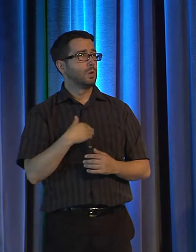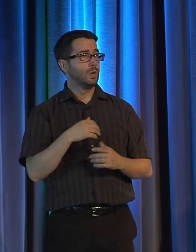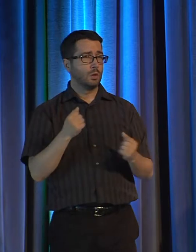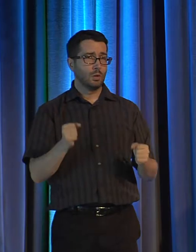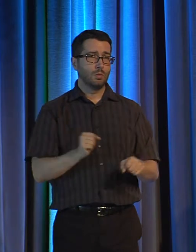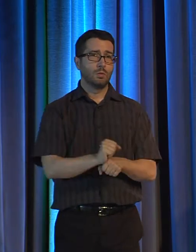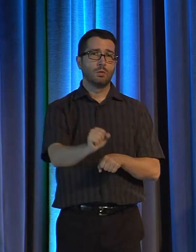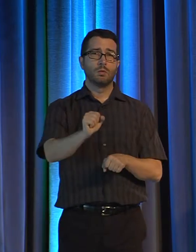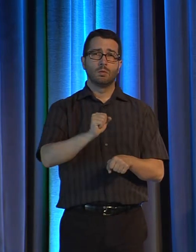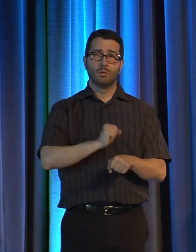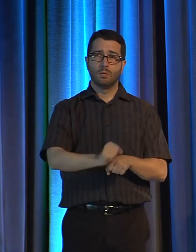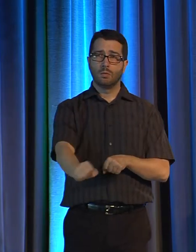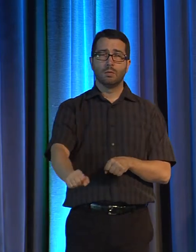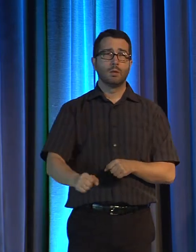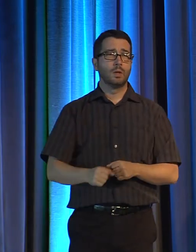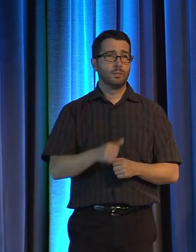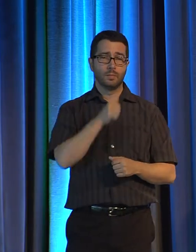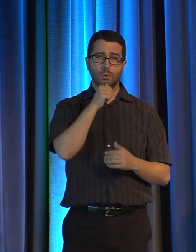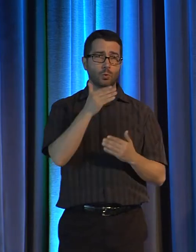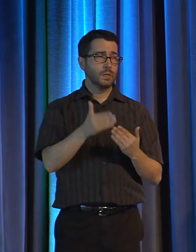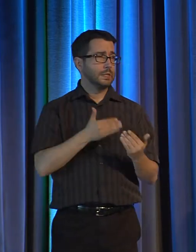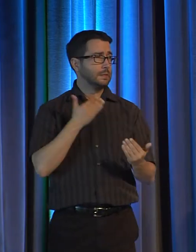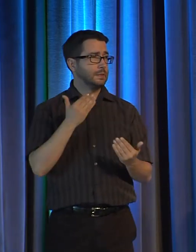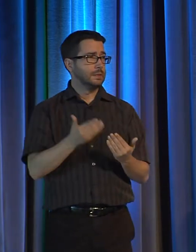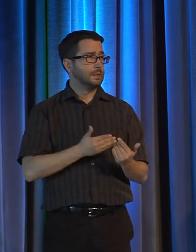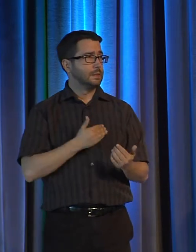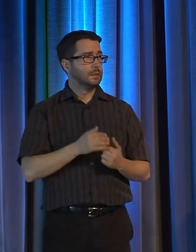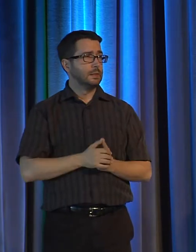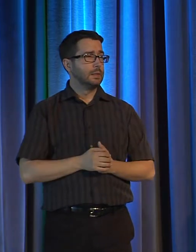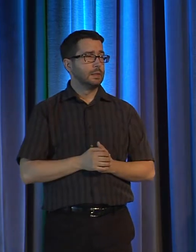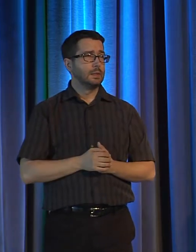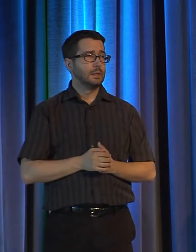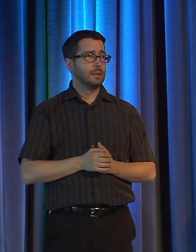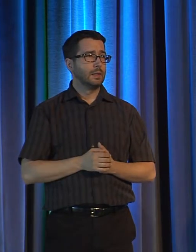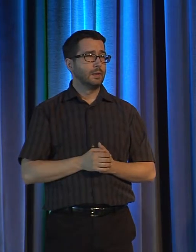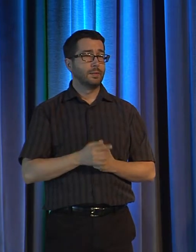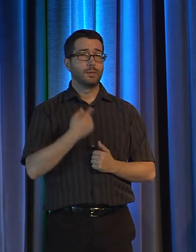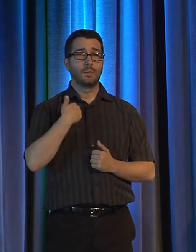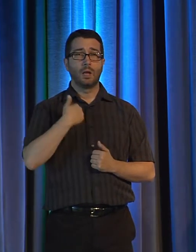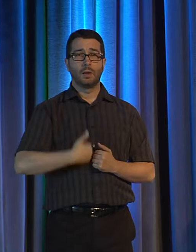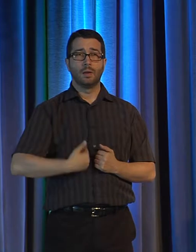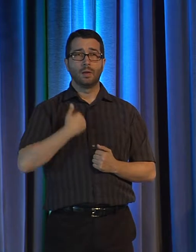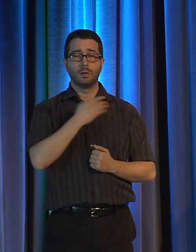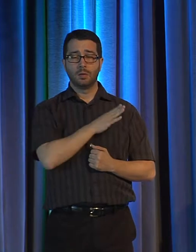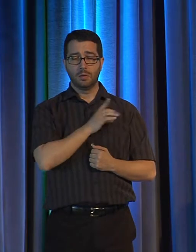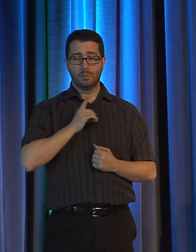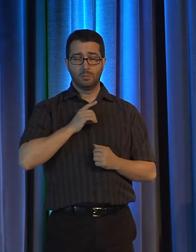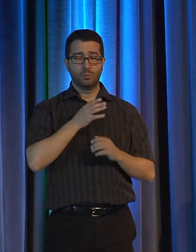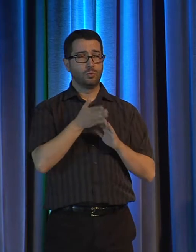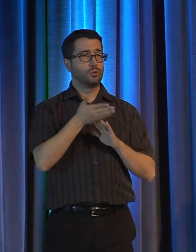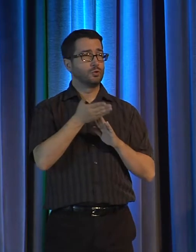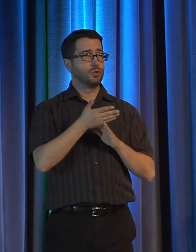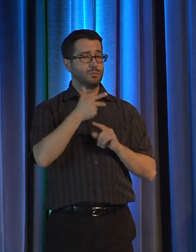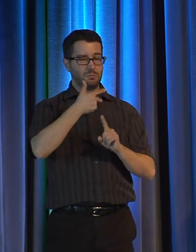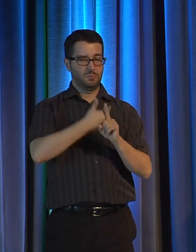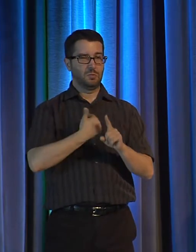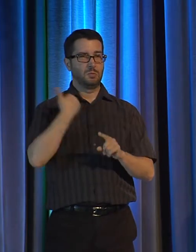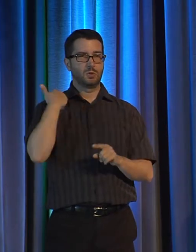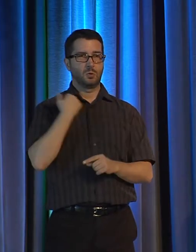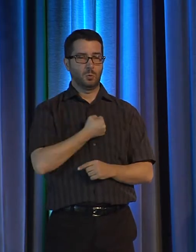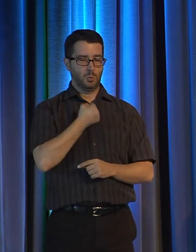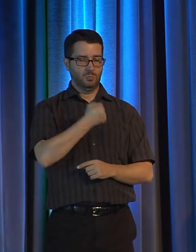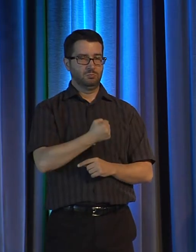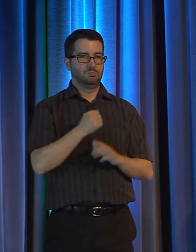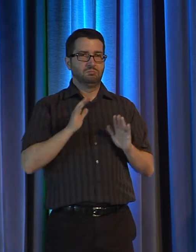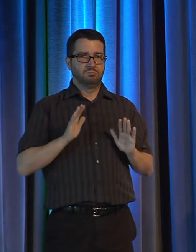authority. Not an easy job. I started as board chair 3 months ago, and since